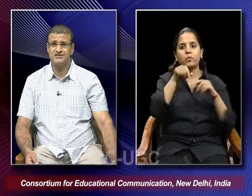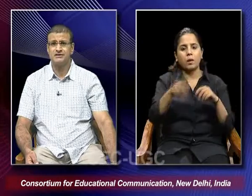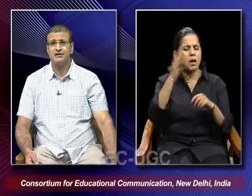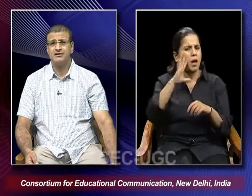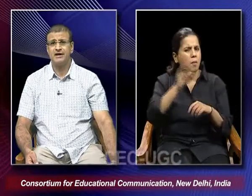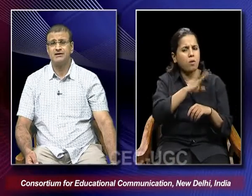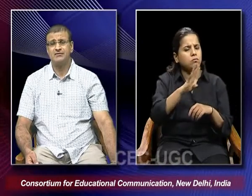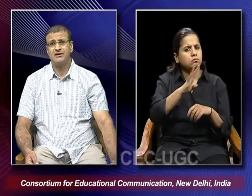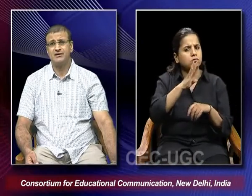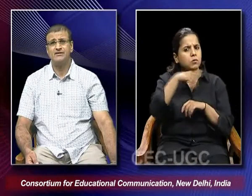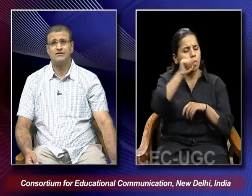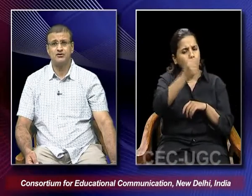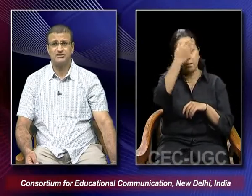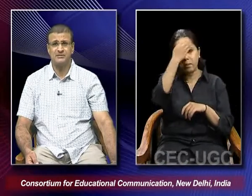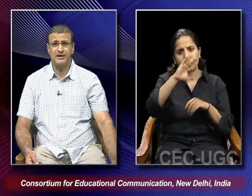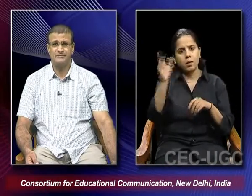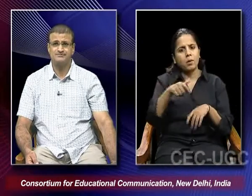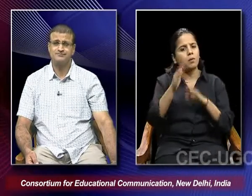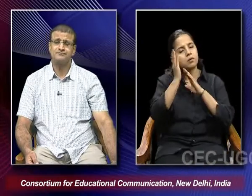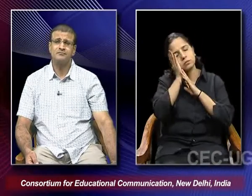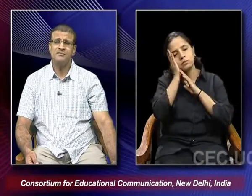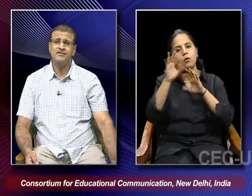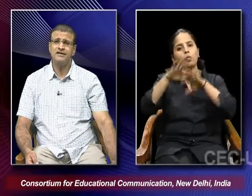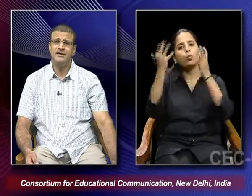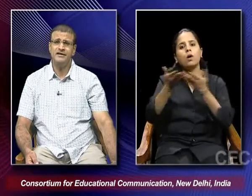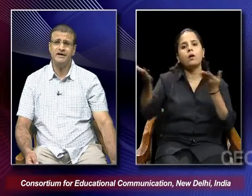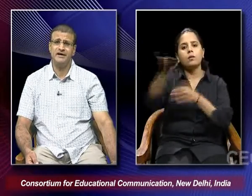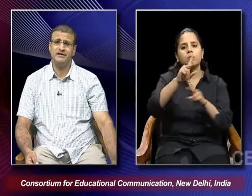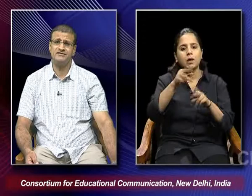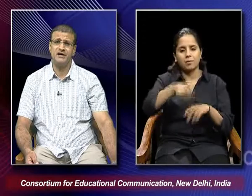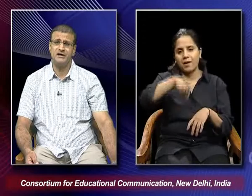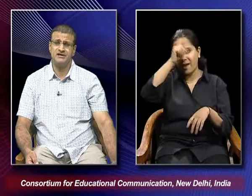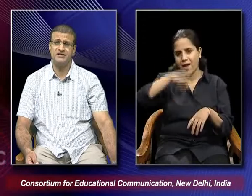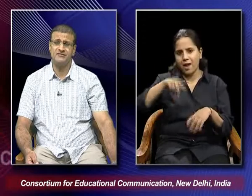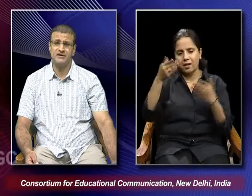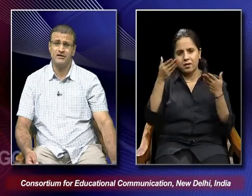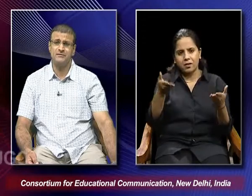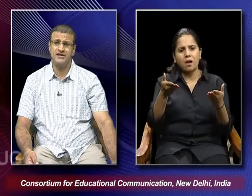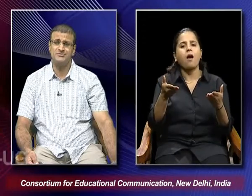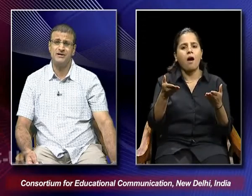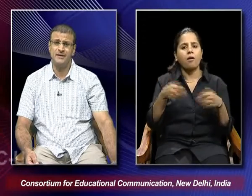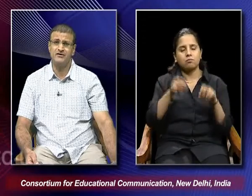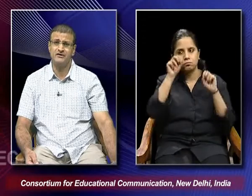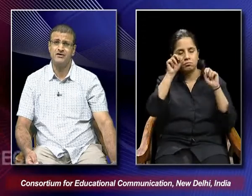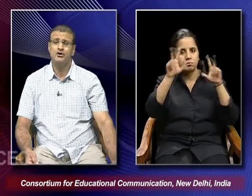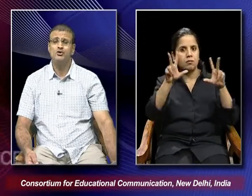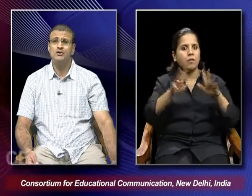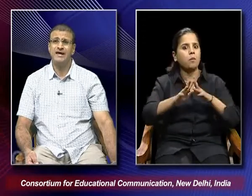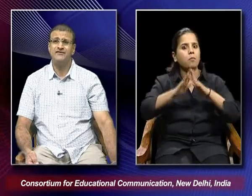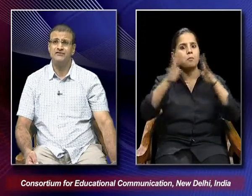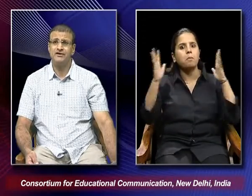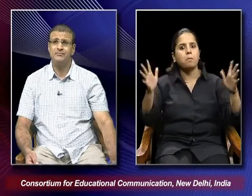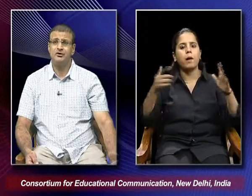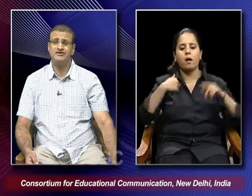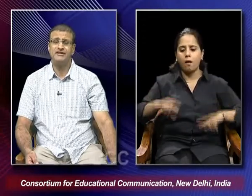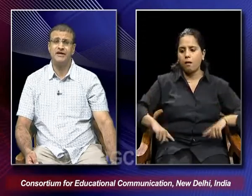speech, that when everyone was sleeping, then India has been awakened to life